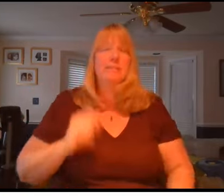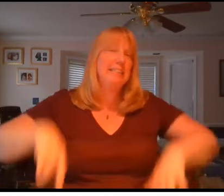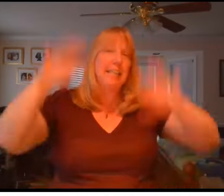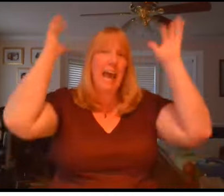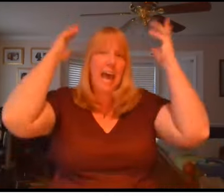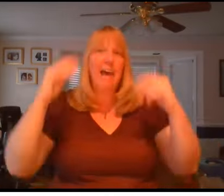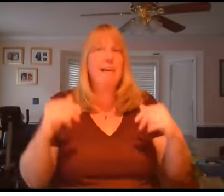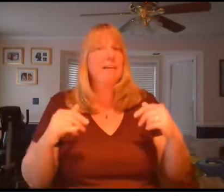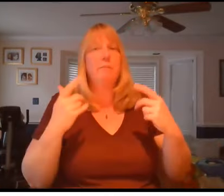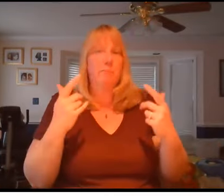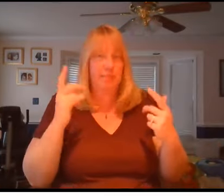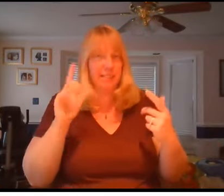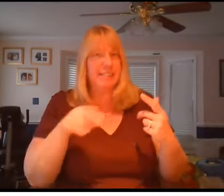people came home,